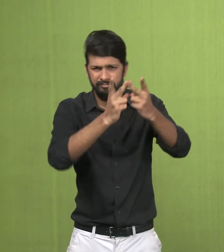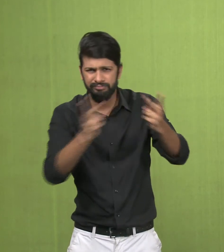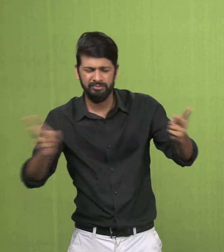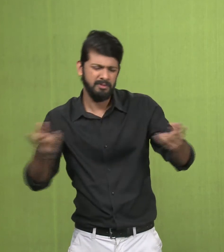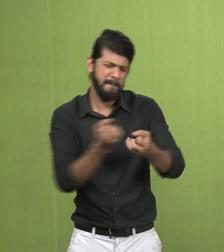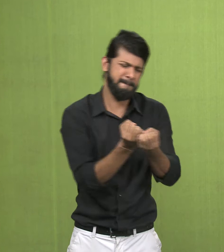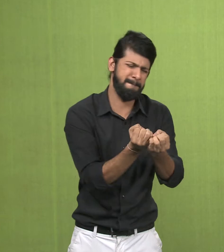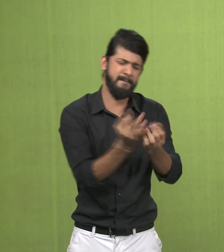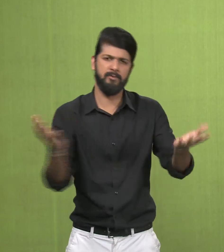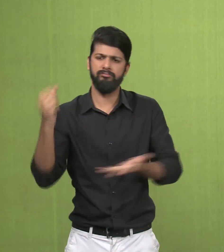of art.